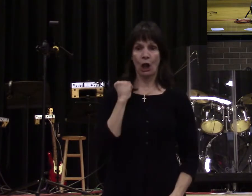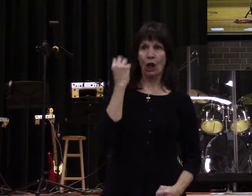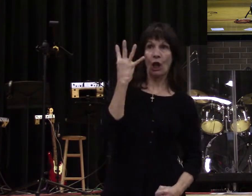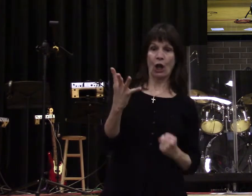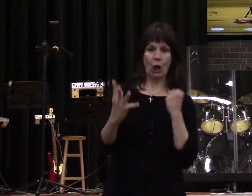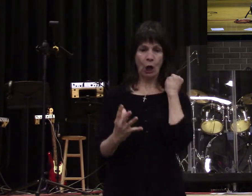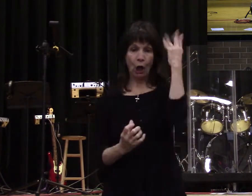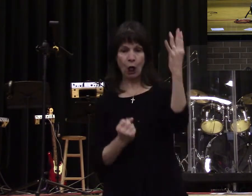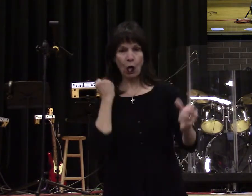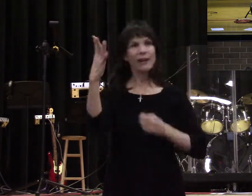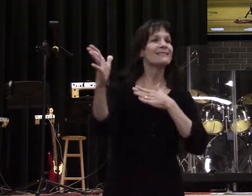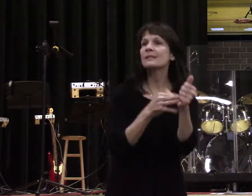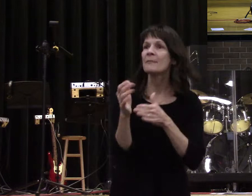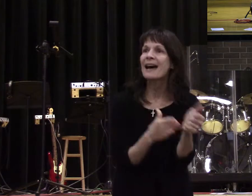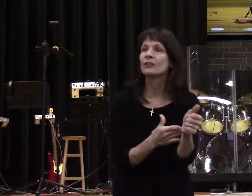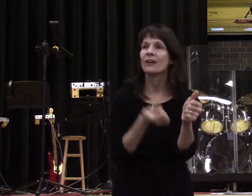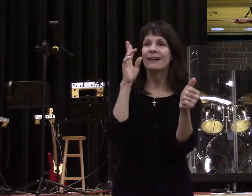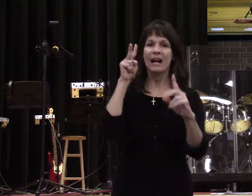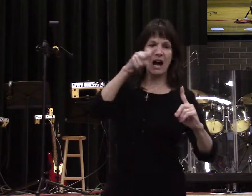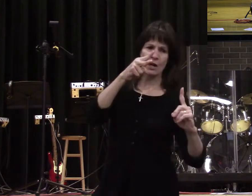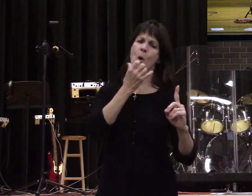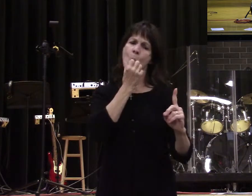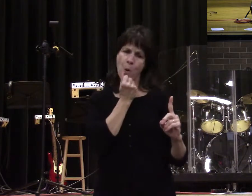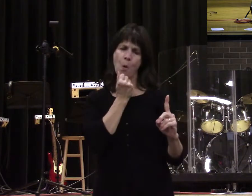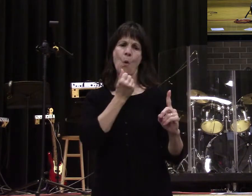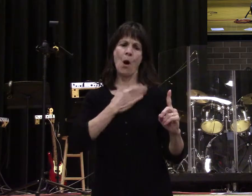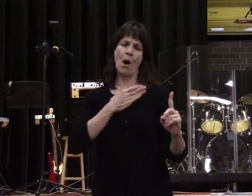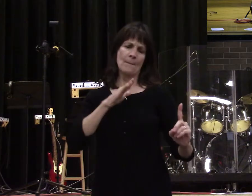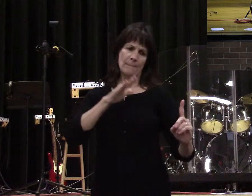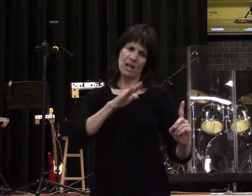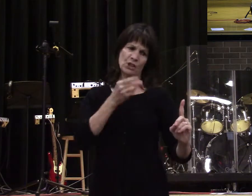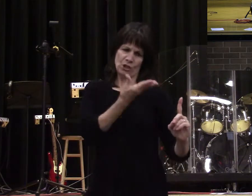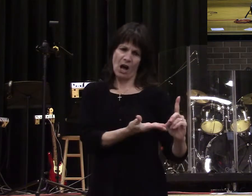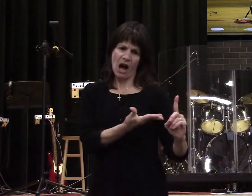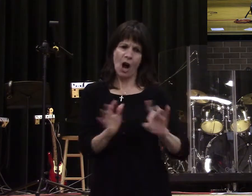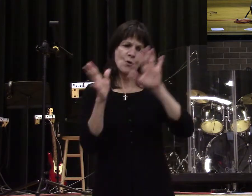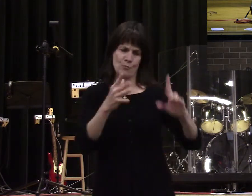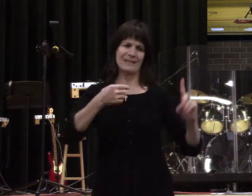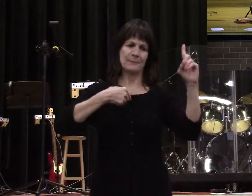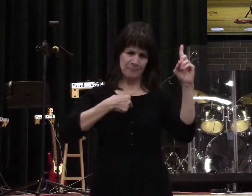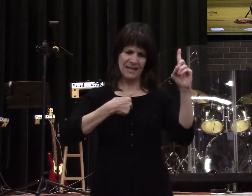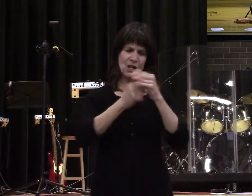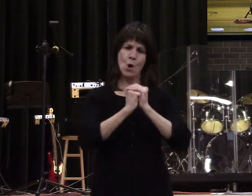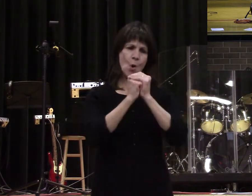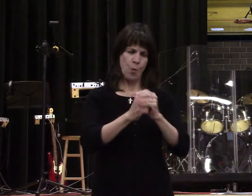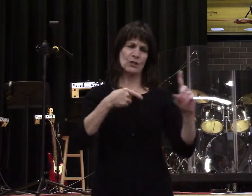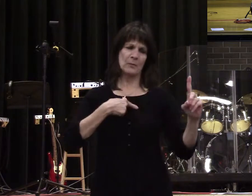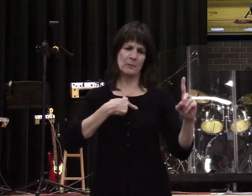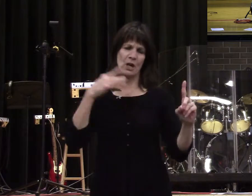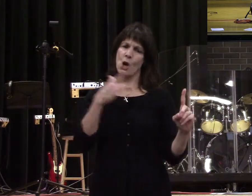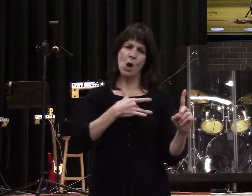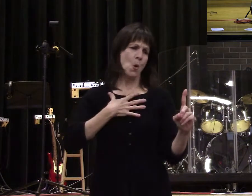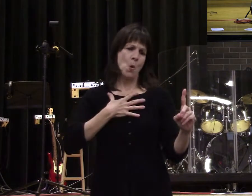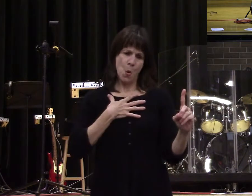happening. That's why I turn my mic off when I'm singing. I do, but I sing loud to God. I just don't want to overcome the people that